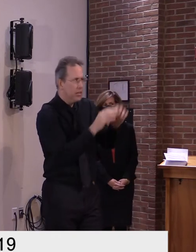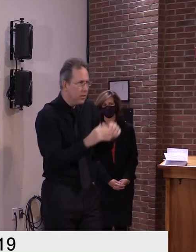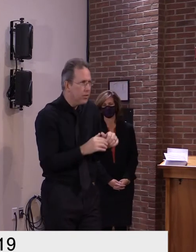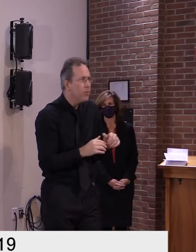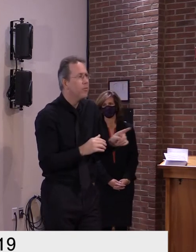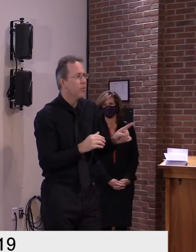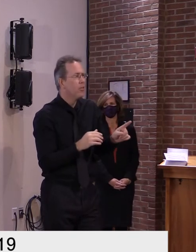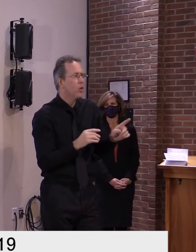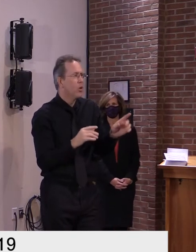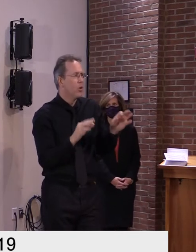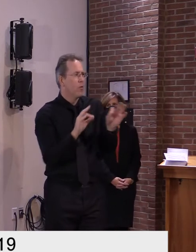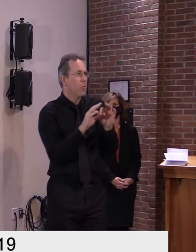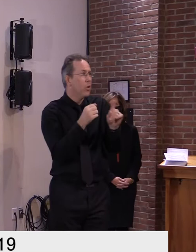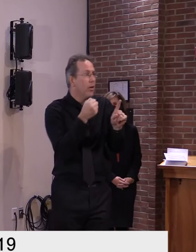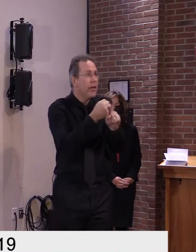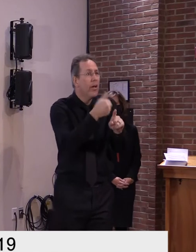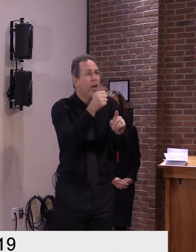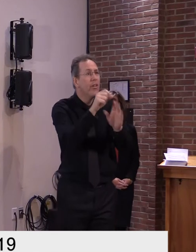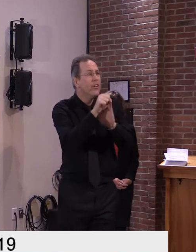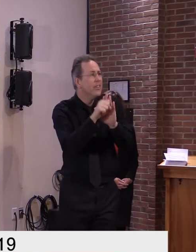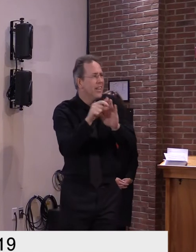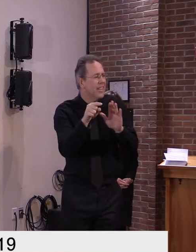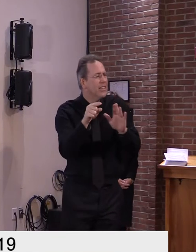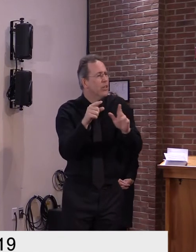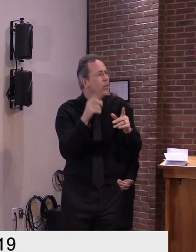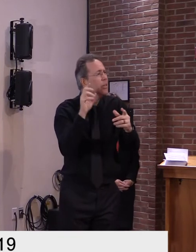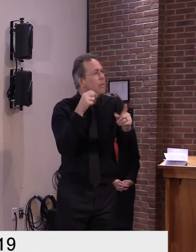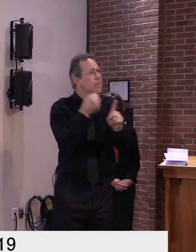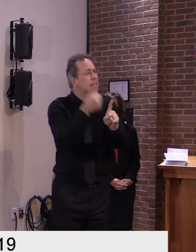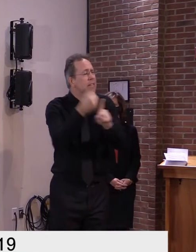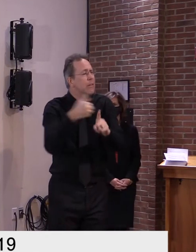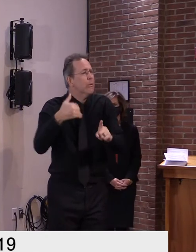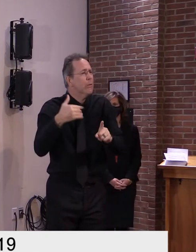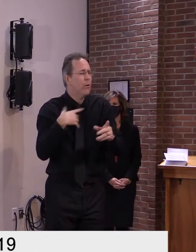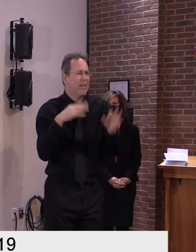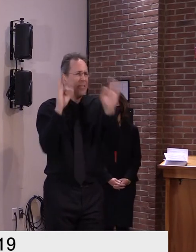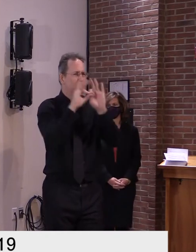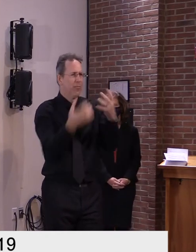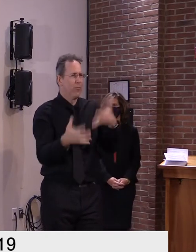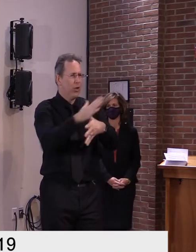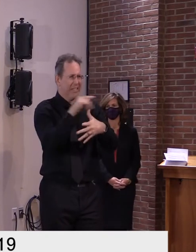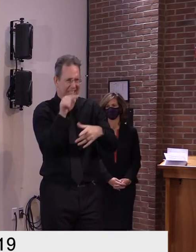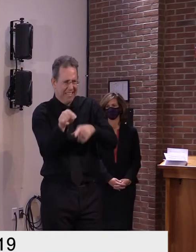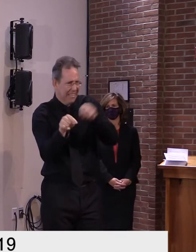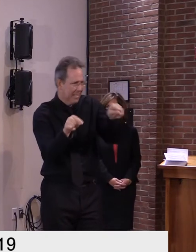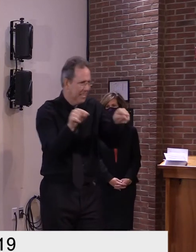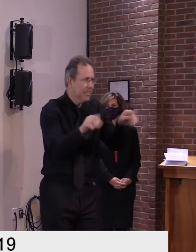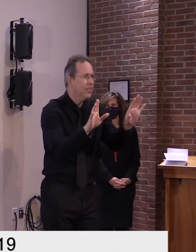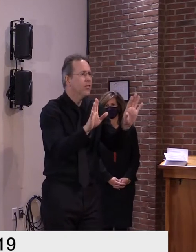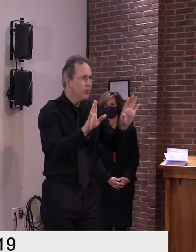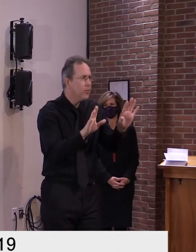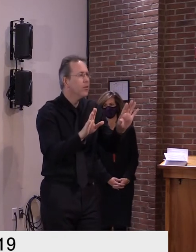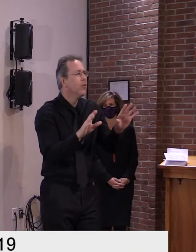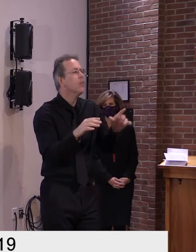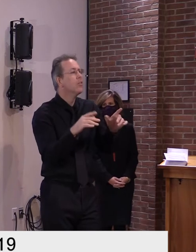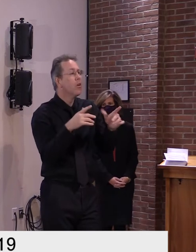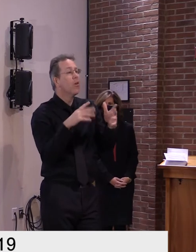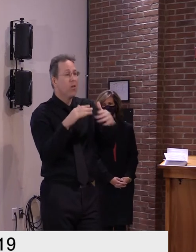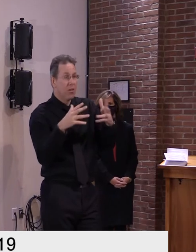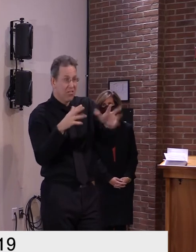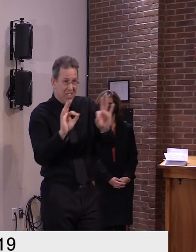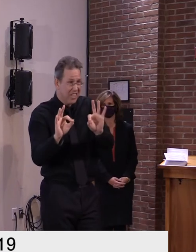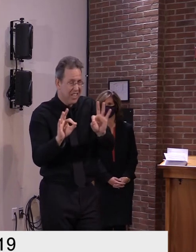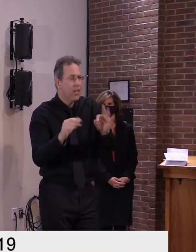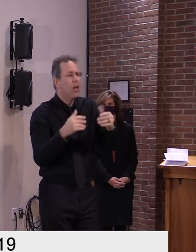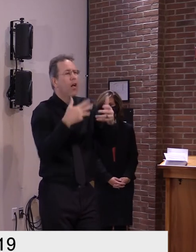another based on the quantity. So though we can make it up, it still is an issue, and on